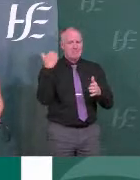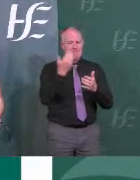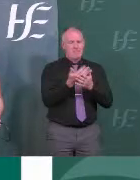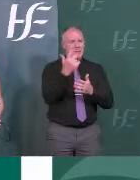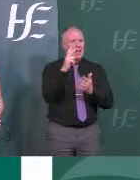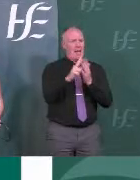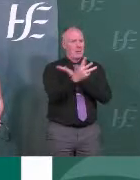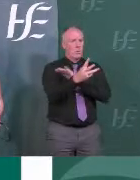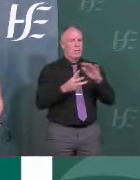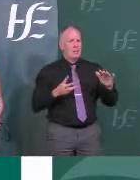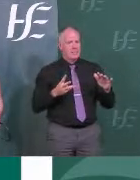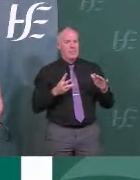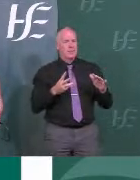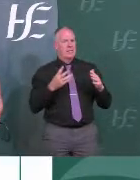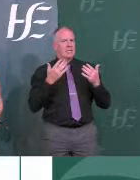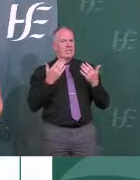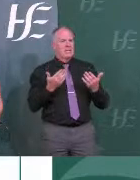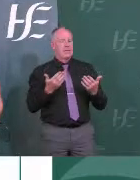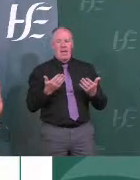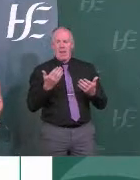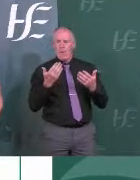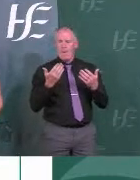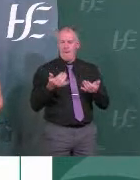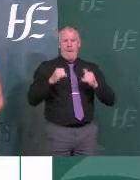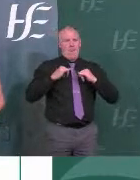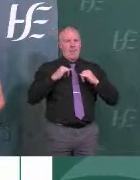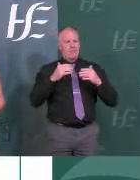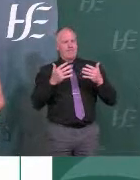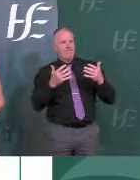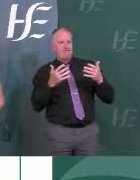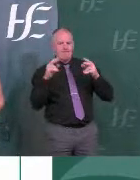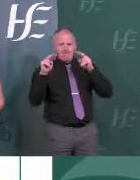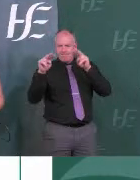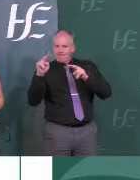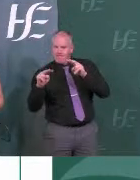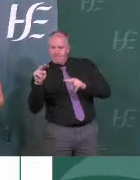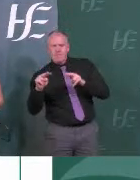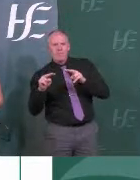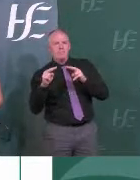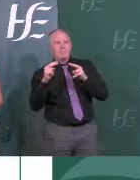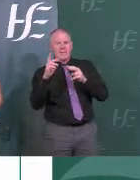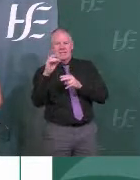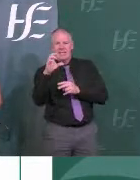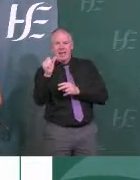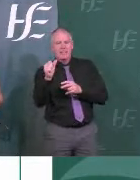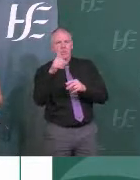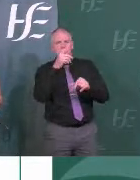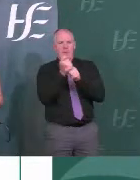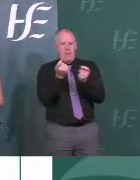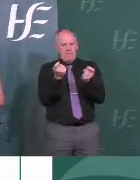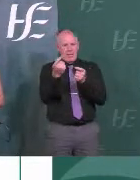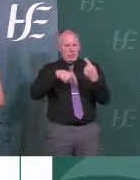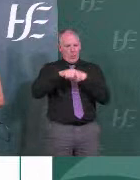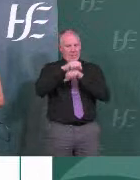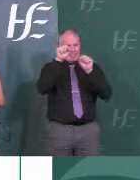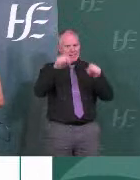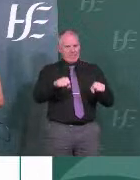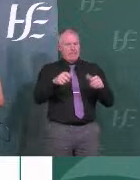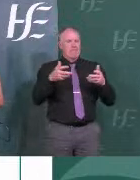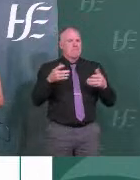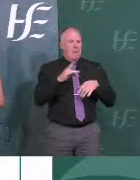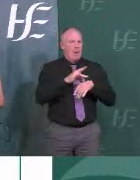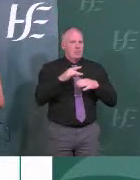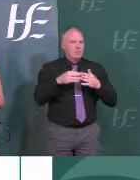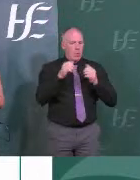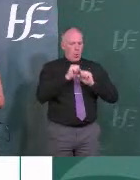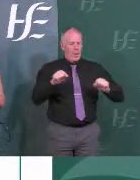weeks or more, but we've now got to a point where we are able to look at some of the data that's very important for us in terms of managing the system. And in terms